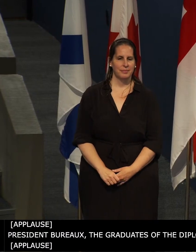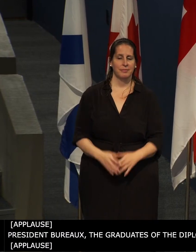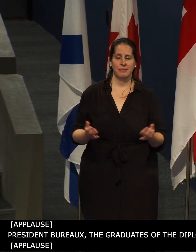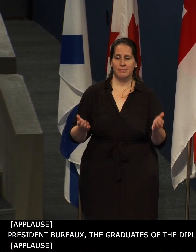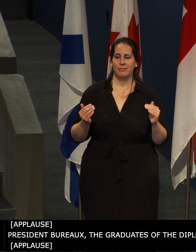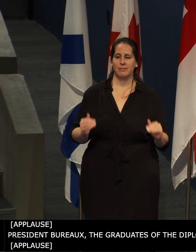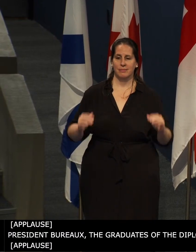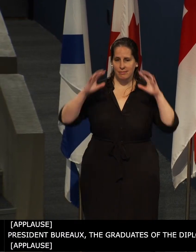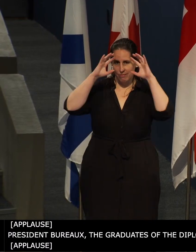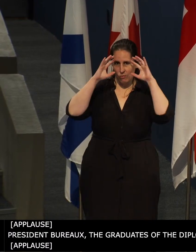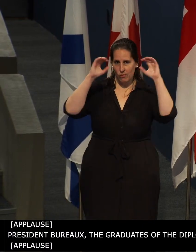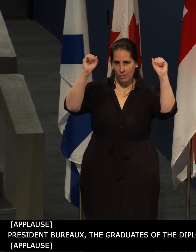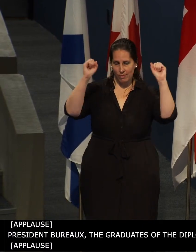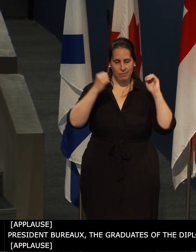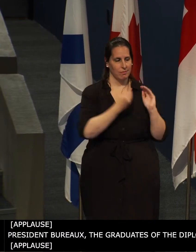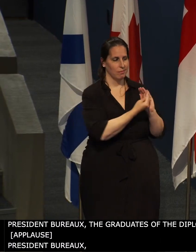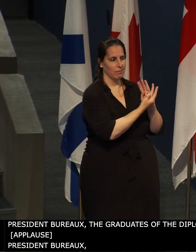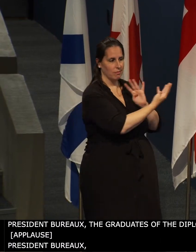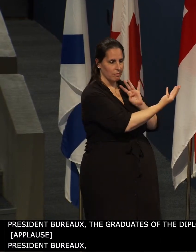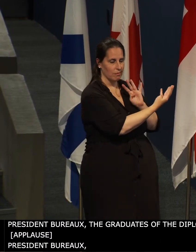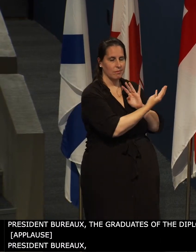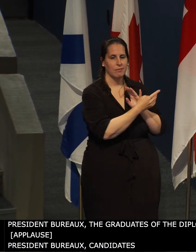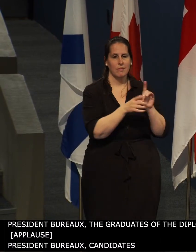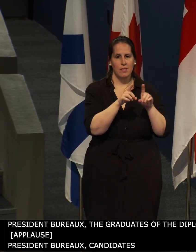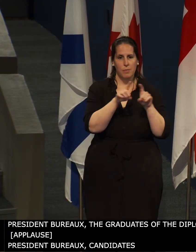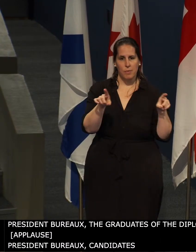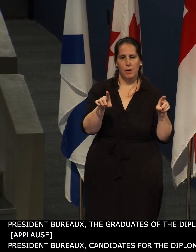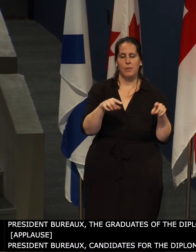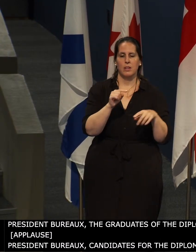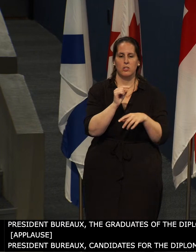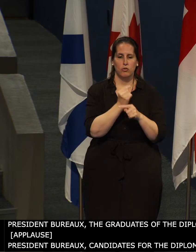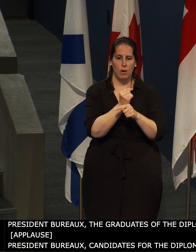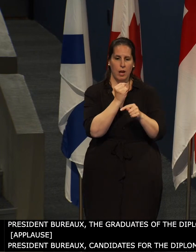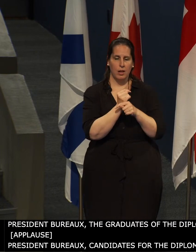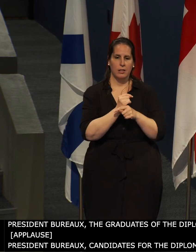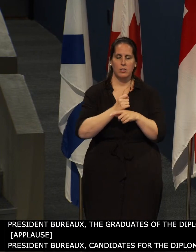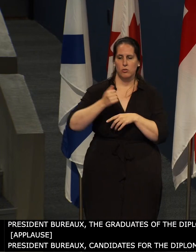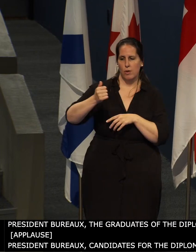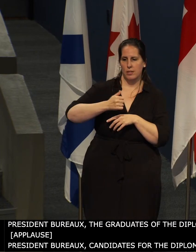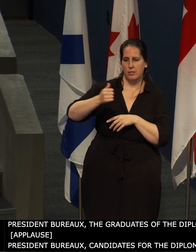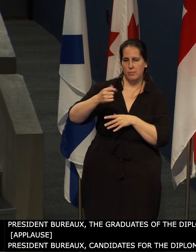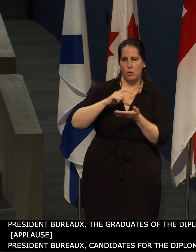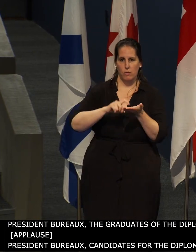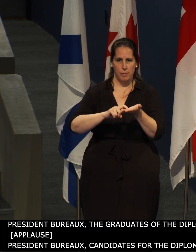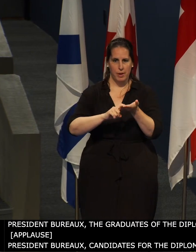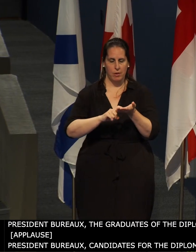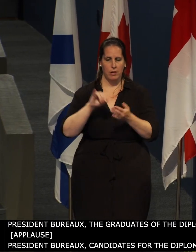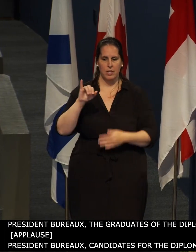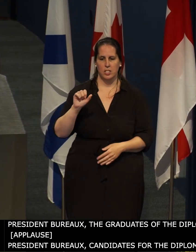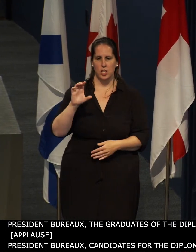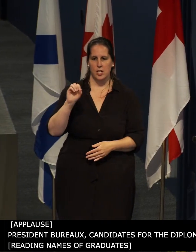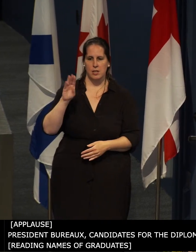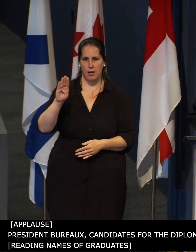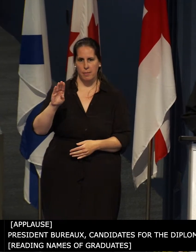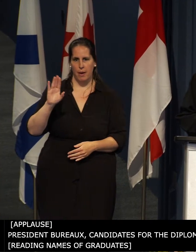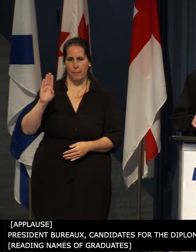President Bureau, candidates for the Diploma in Truck and Transport Repair, Jacob Bedard.